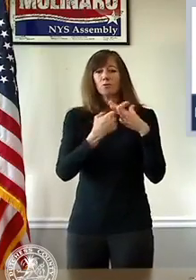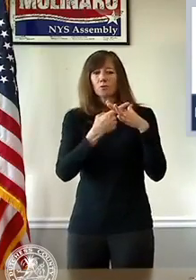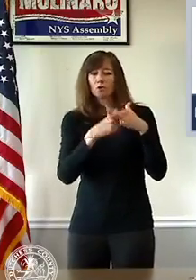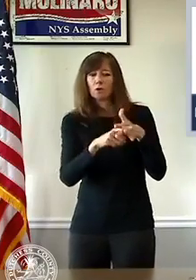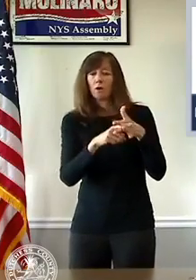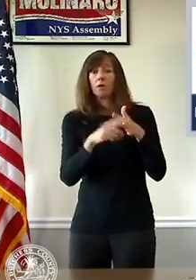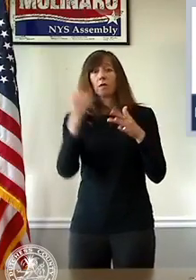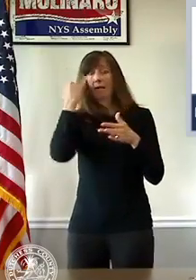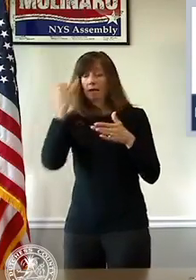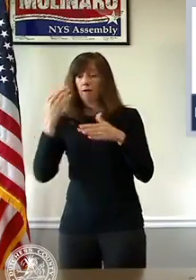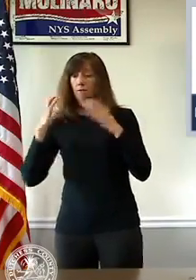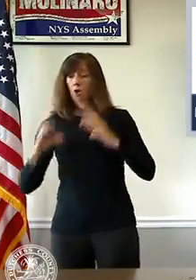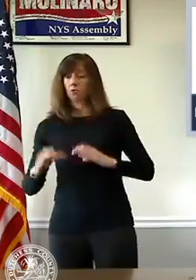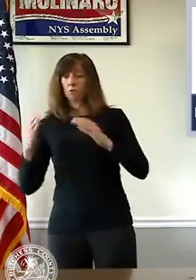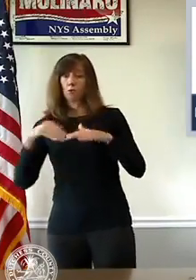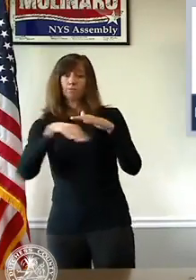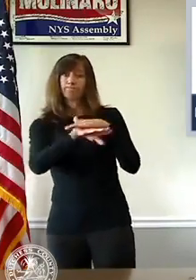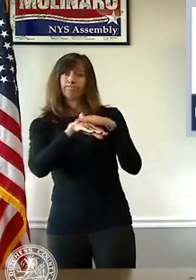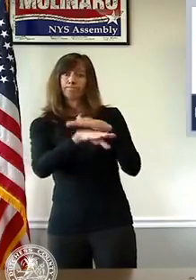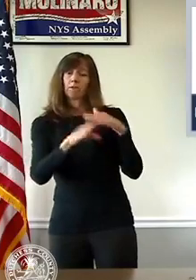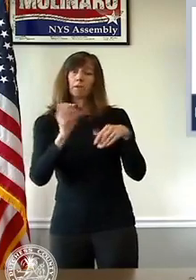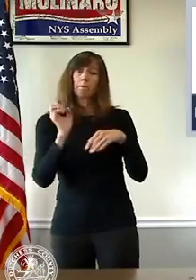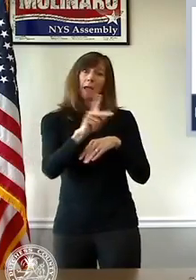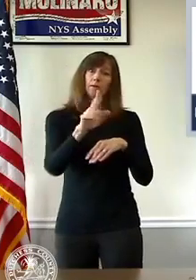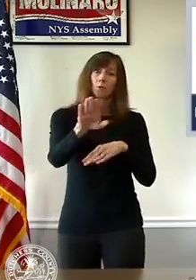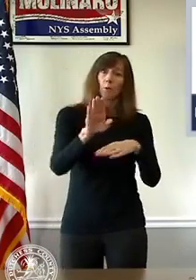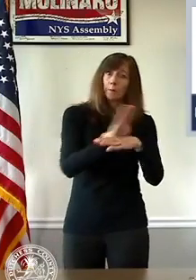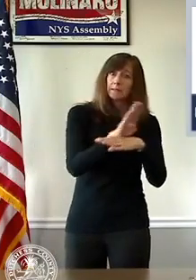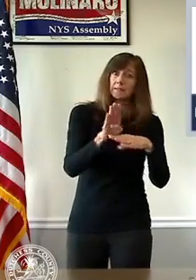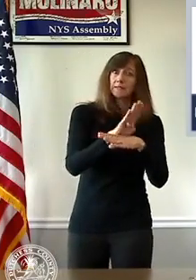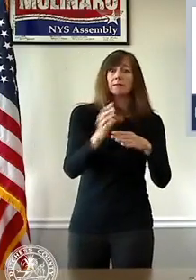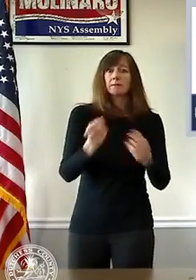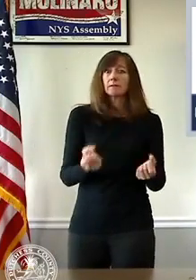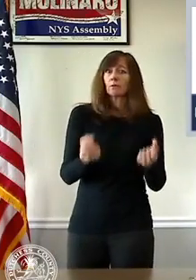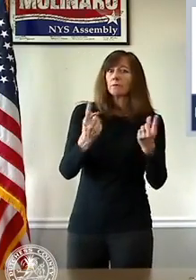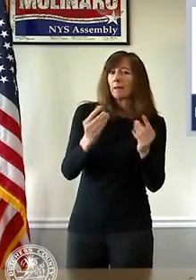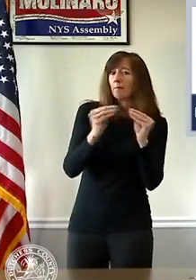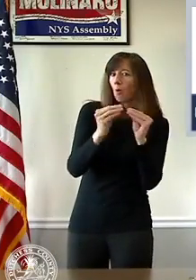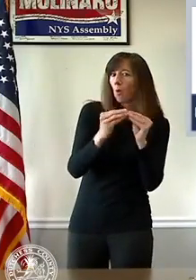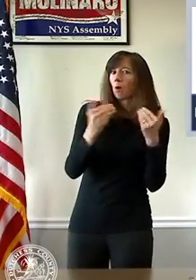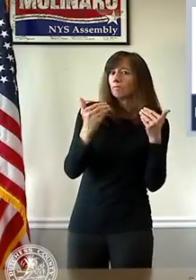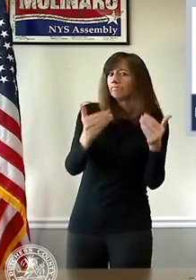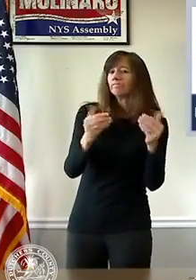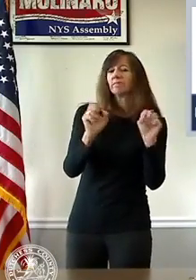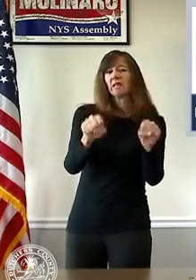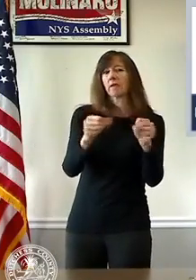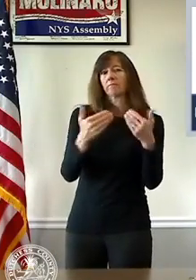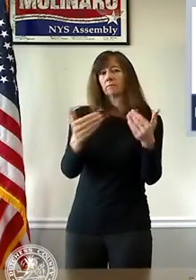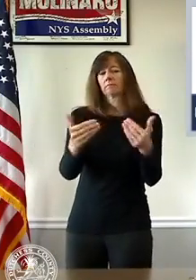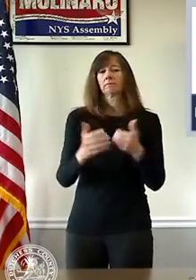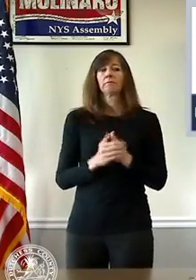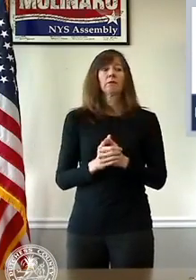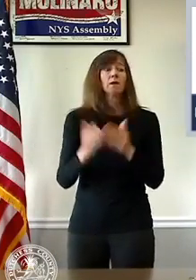starts to take hold again, start to make that incremental expansion in providing those services. School district elections are June 9th. Where's my